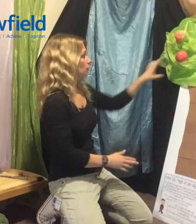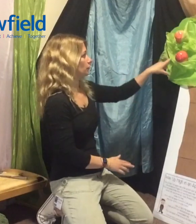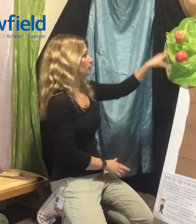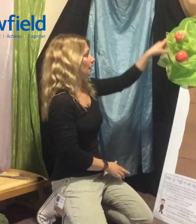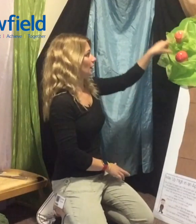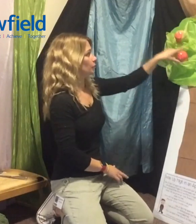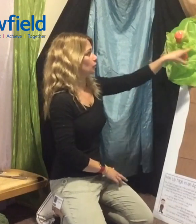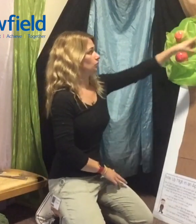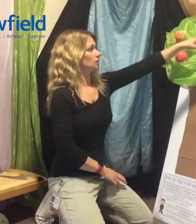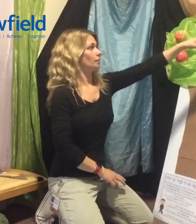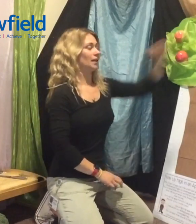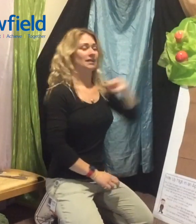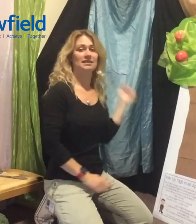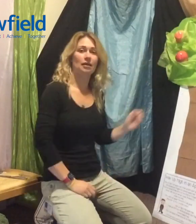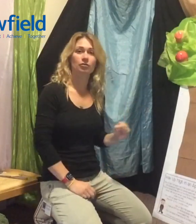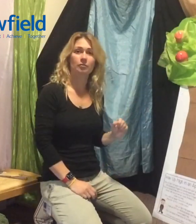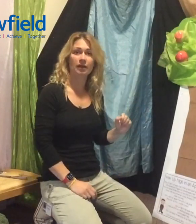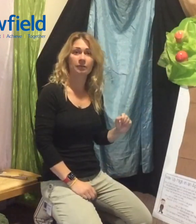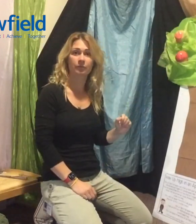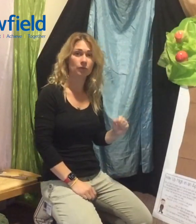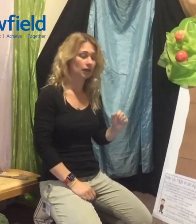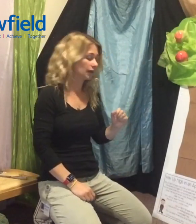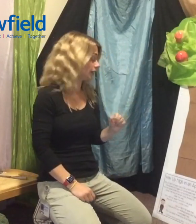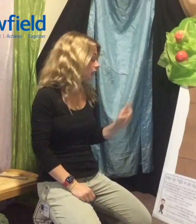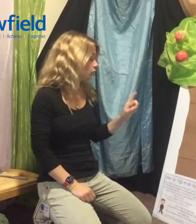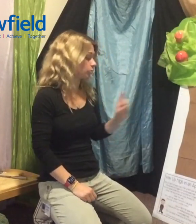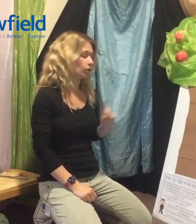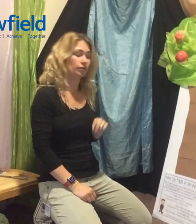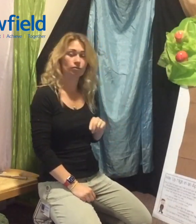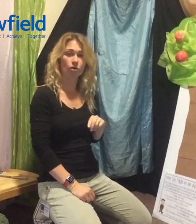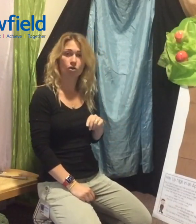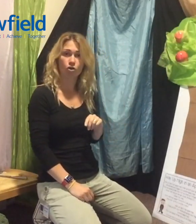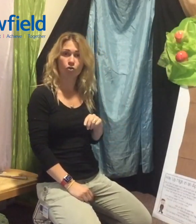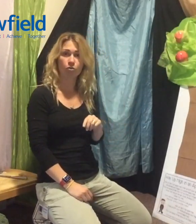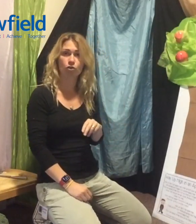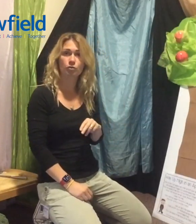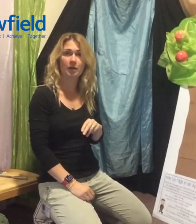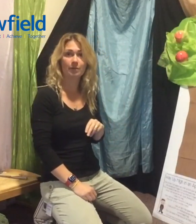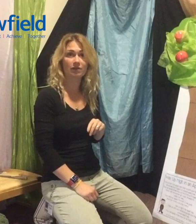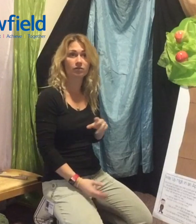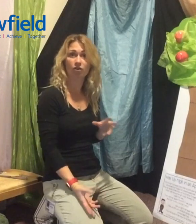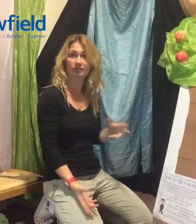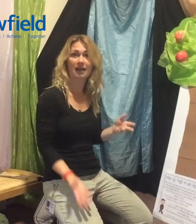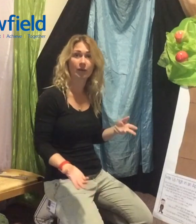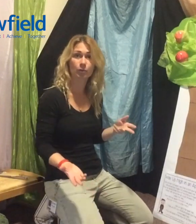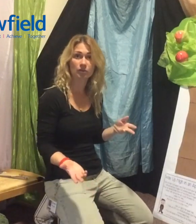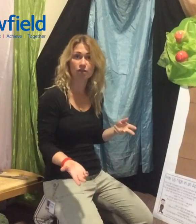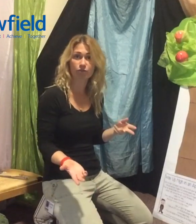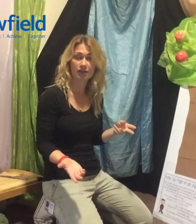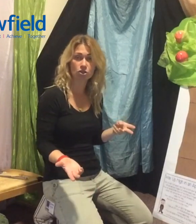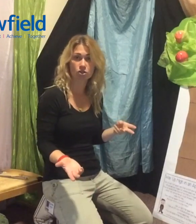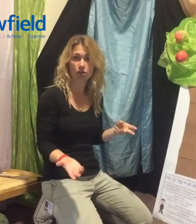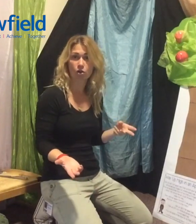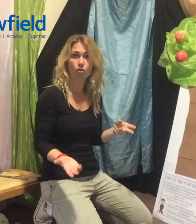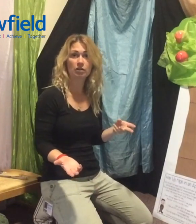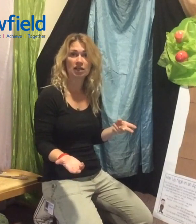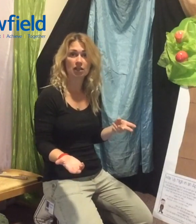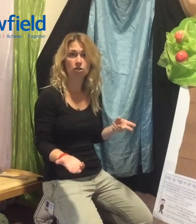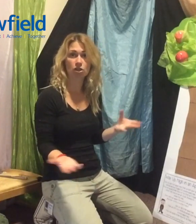with my apples smiling down at me, okay? But if you're at home, you could maybe, if you've got 5 apples in your fridge or in your kitchen, you